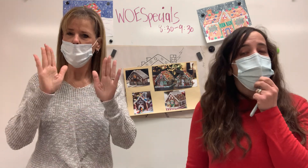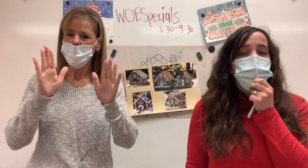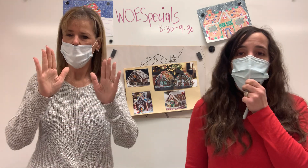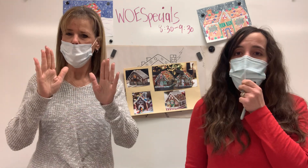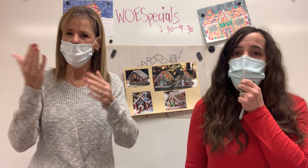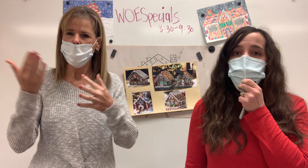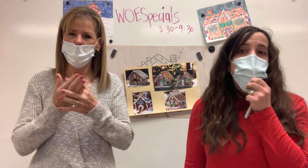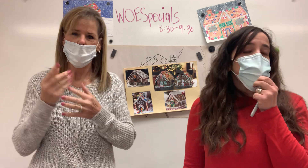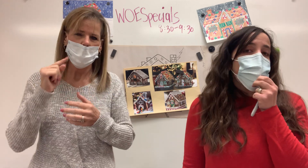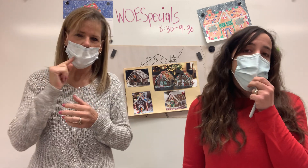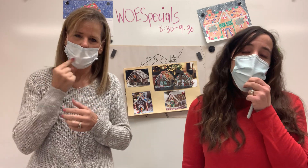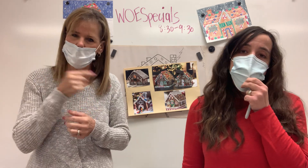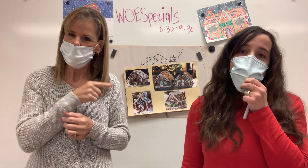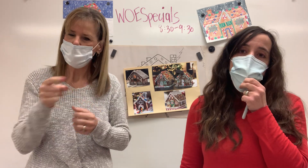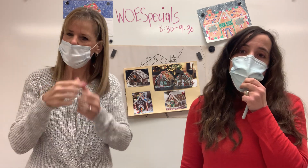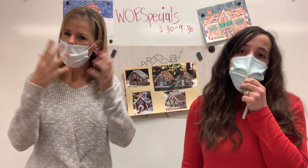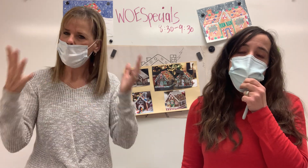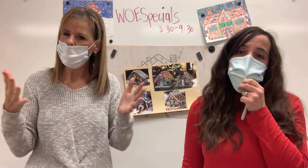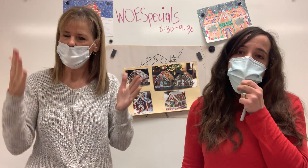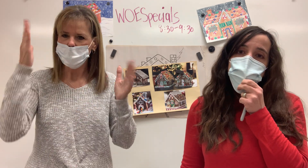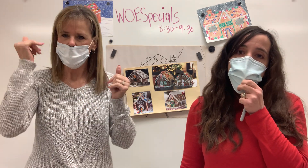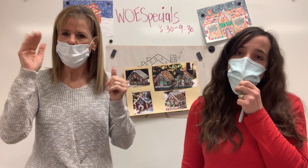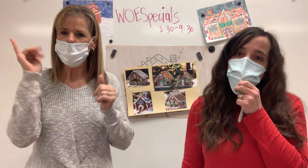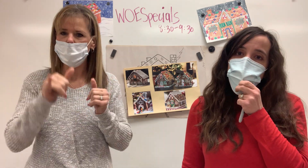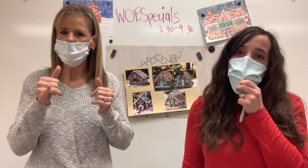you guys. I hope you stay safe and healthy,